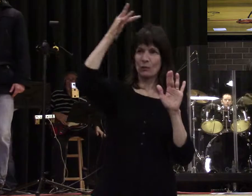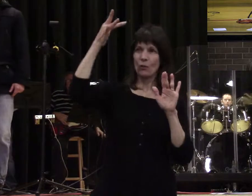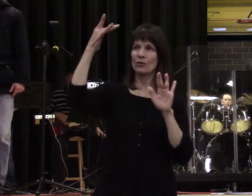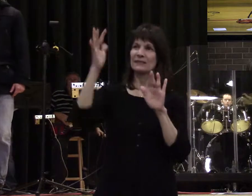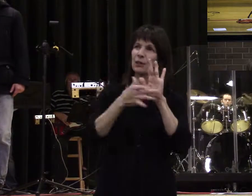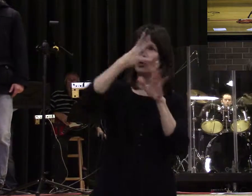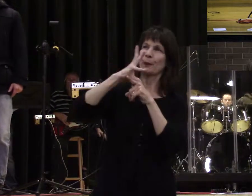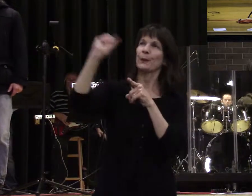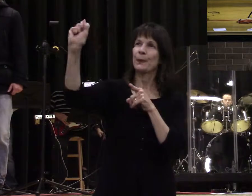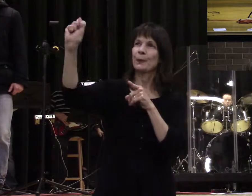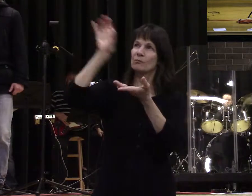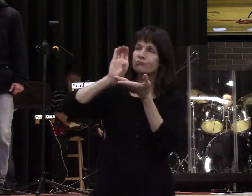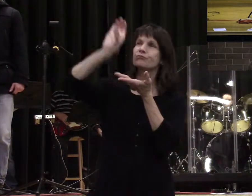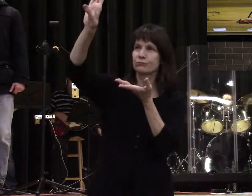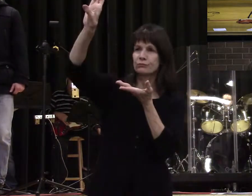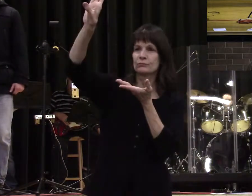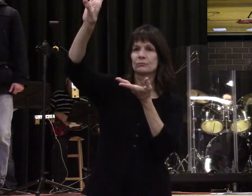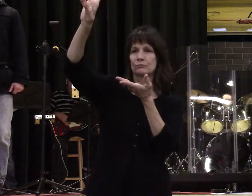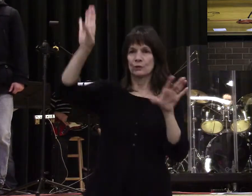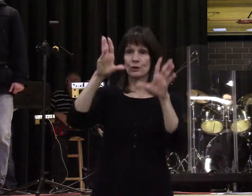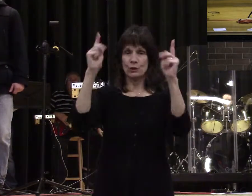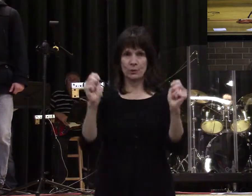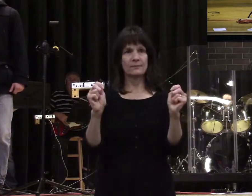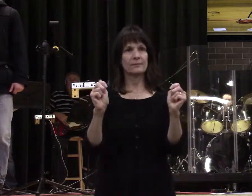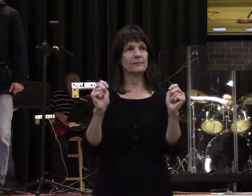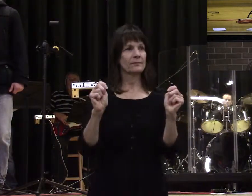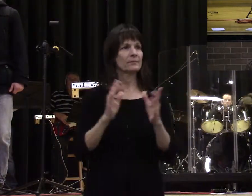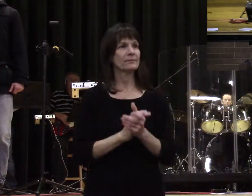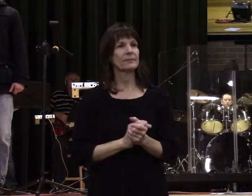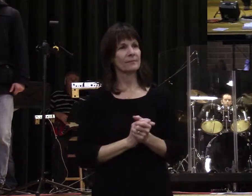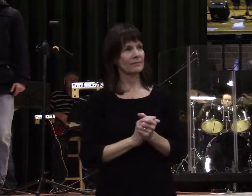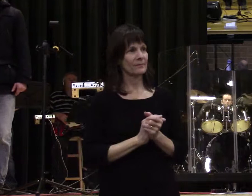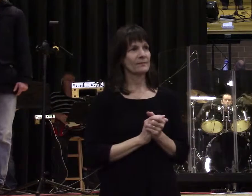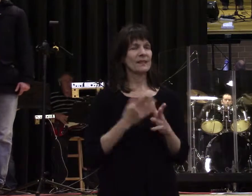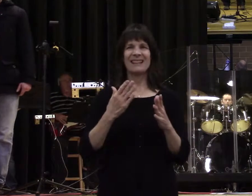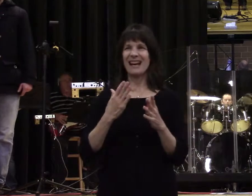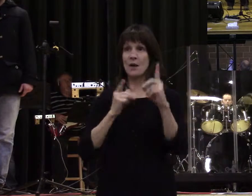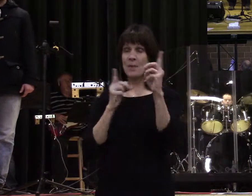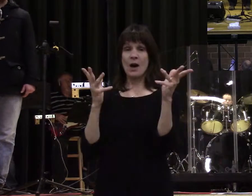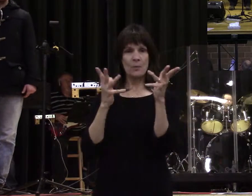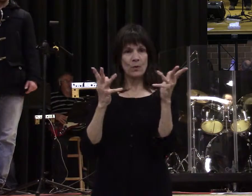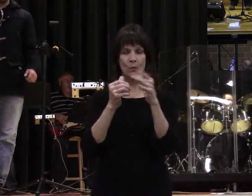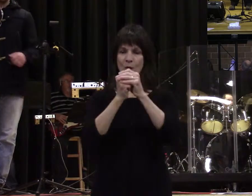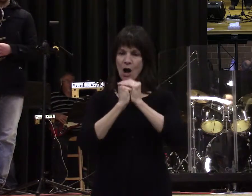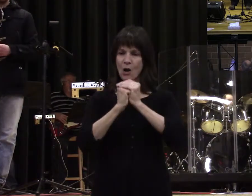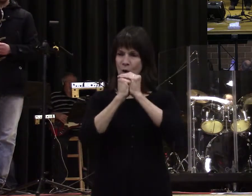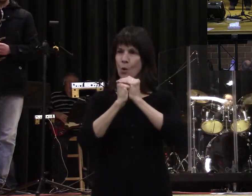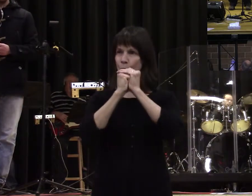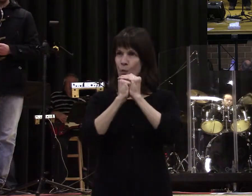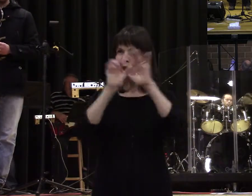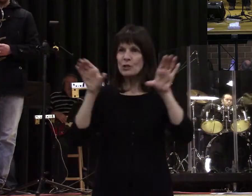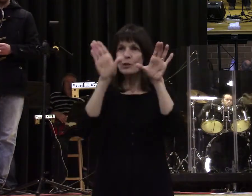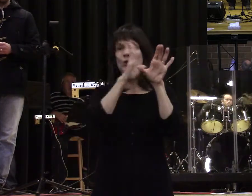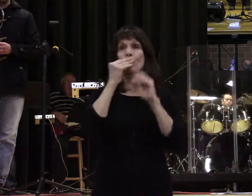say this. Make worship the best thing you do. Make it be your best. You know how you give your best? Yeah. How